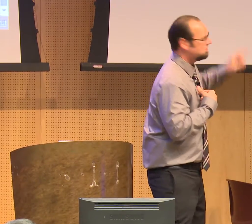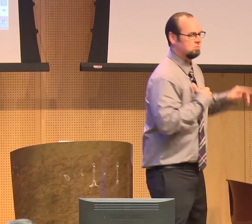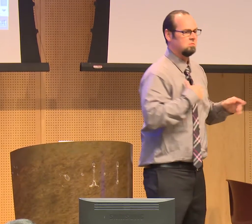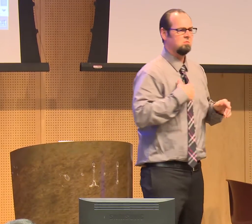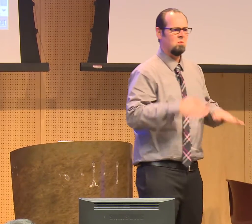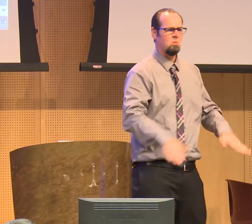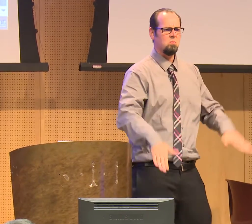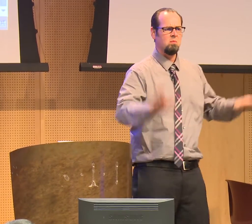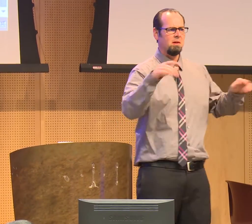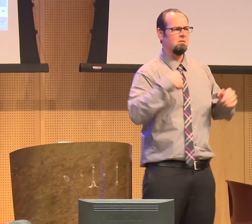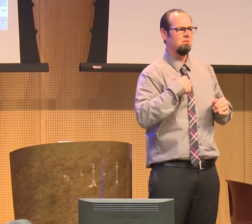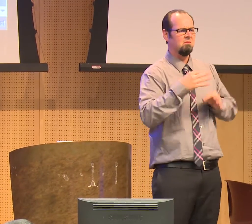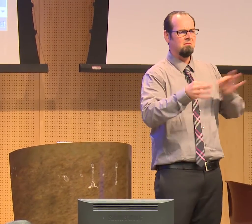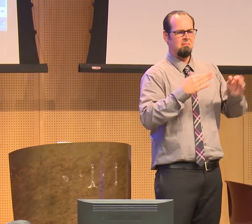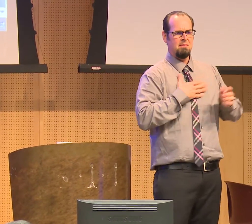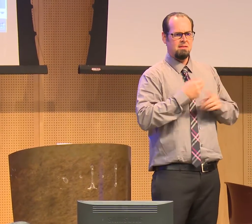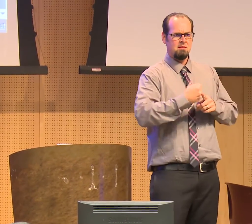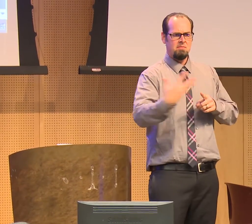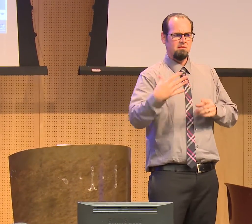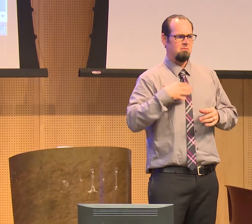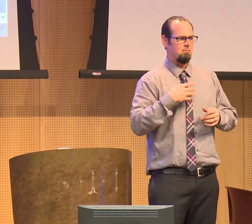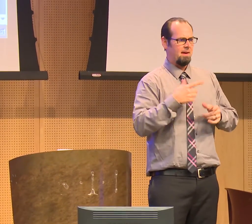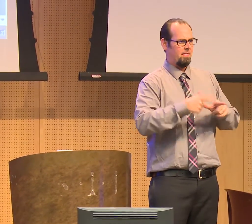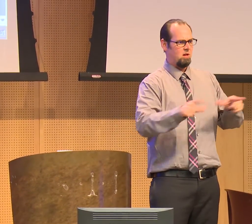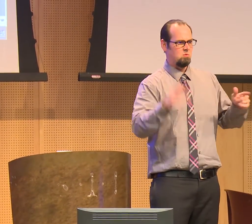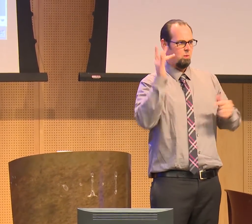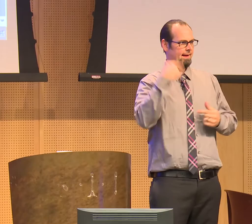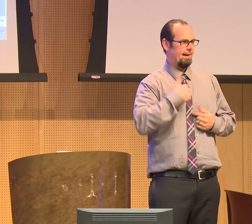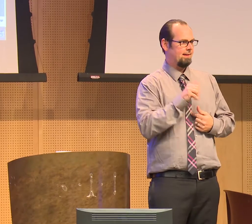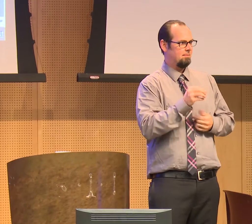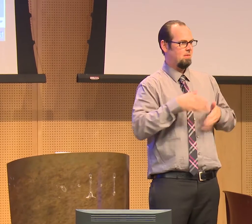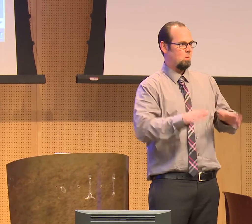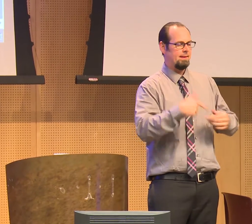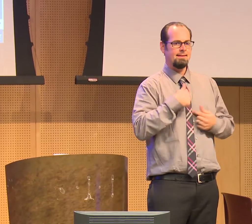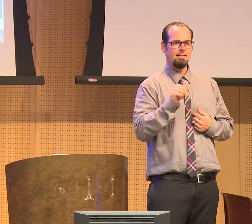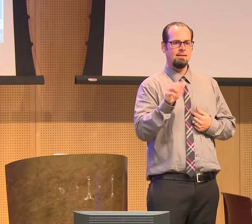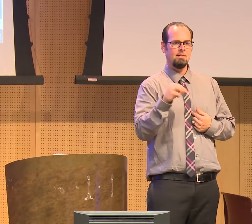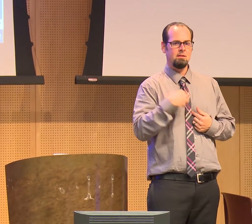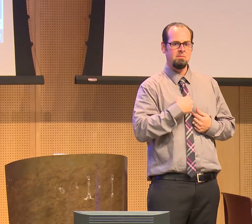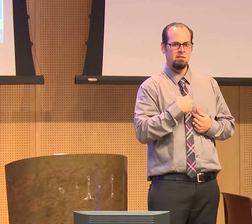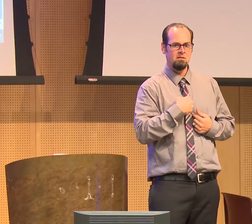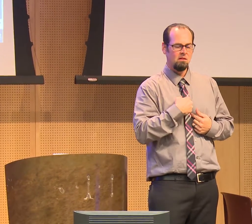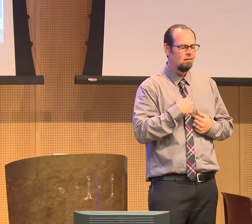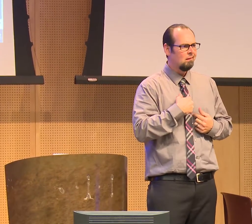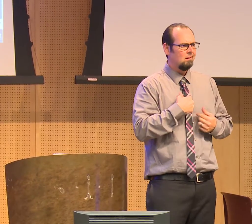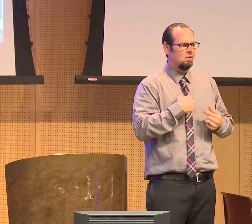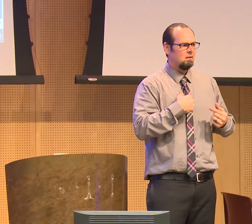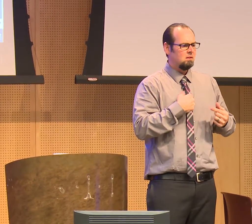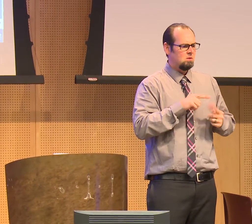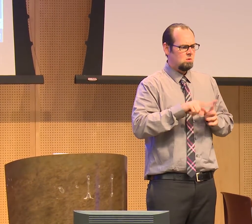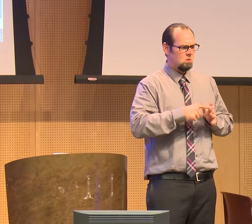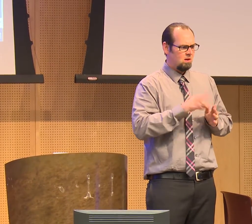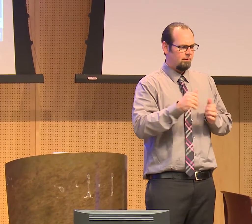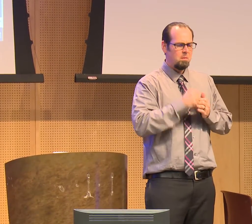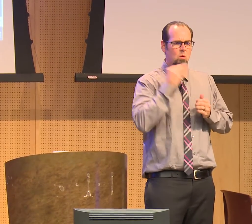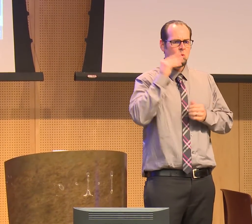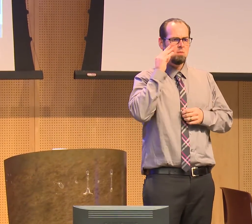And as I was growing up, my parents only did home signs with me, and gestures